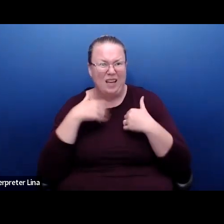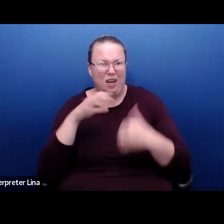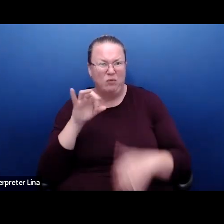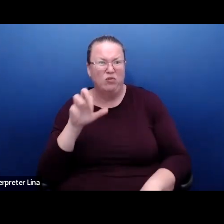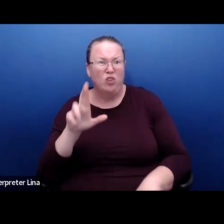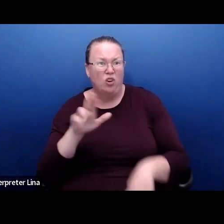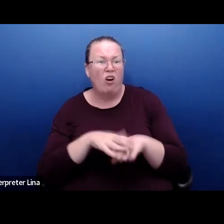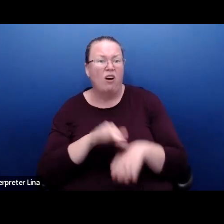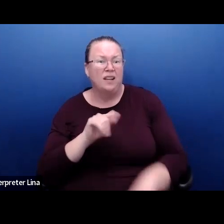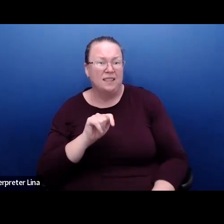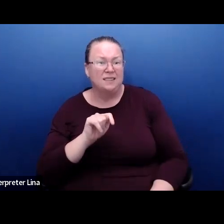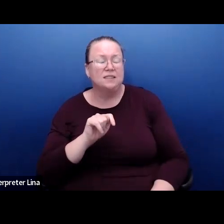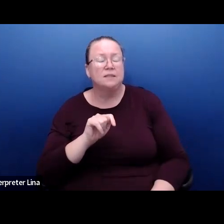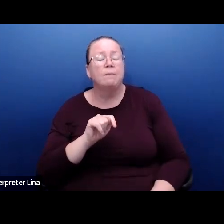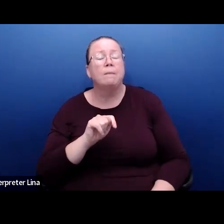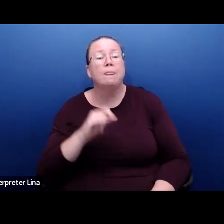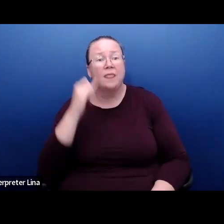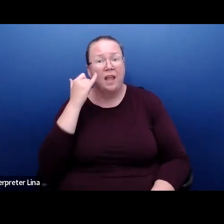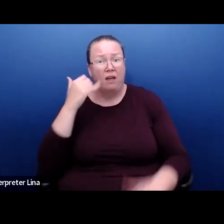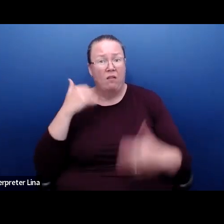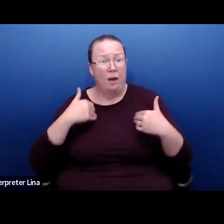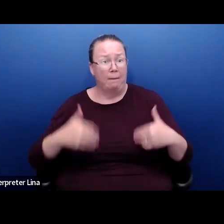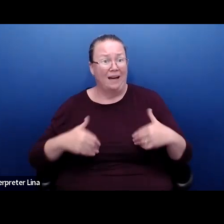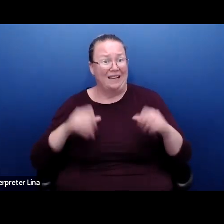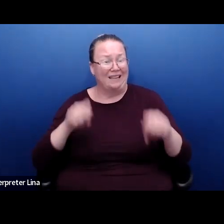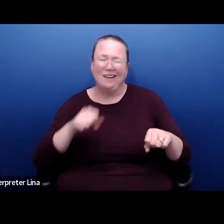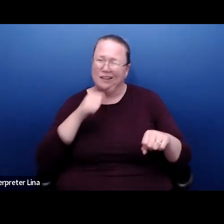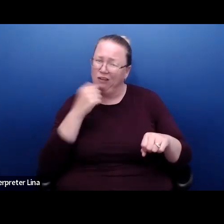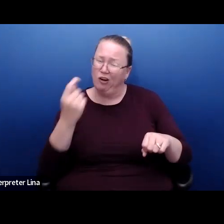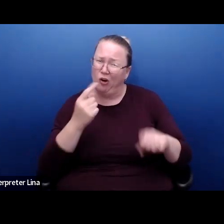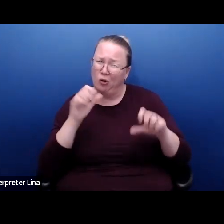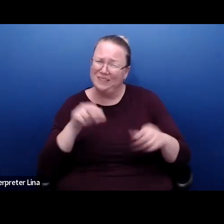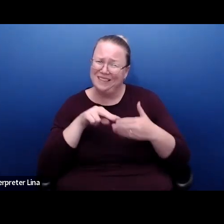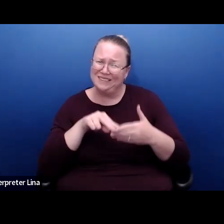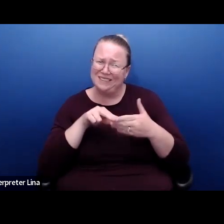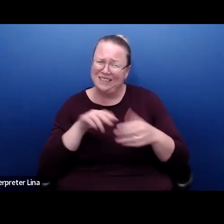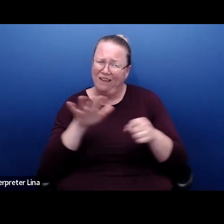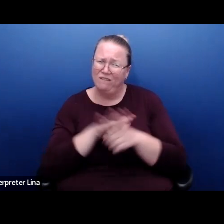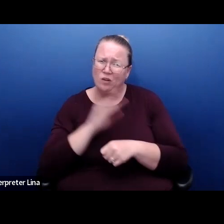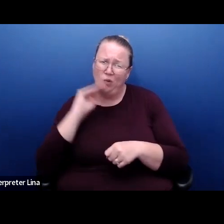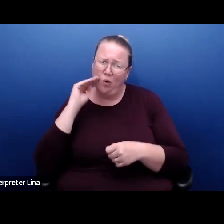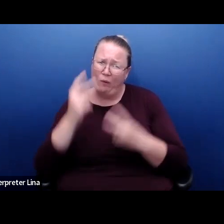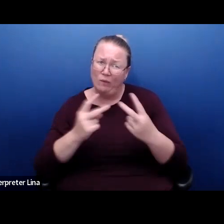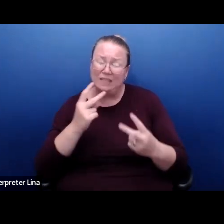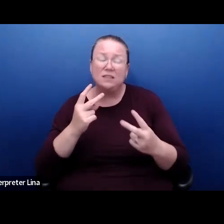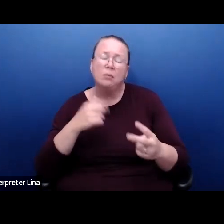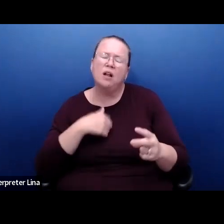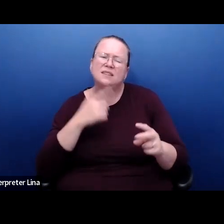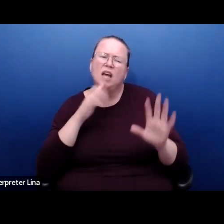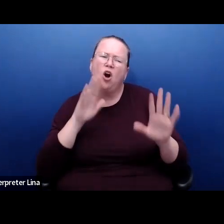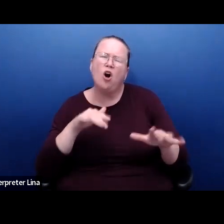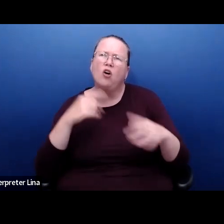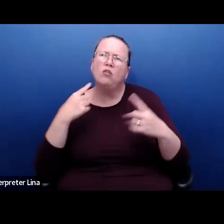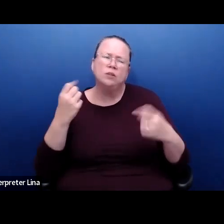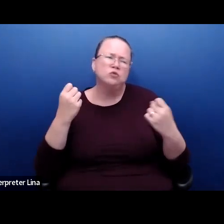them. And if my body is able to, I'm not always able to stand for the whole home visit, but I'll say, you know, oh, I've been driving